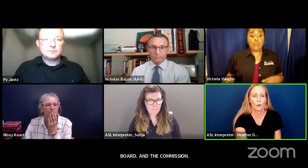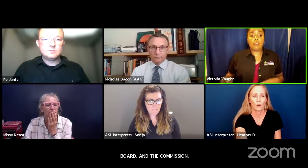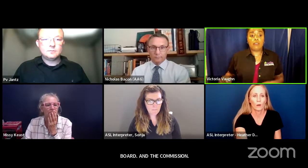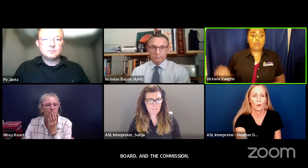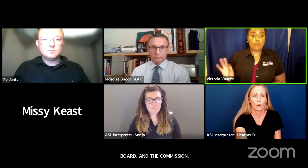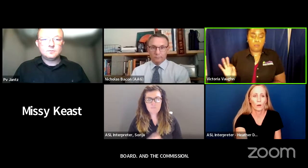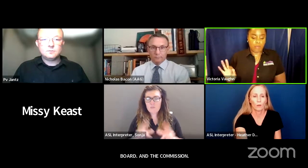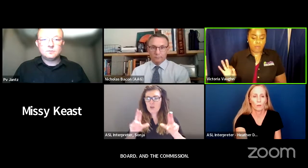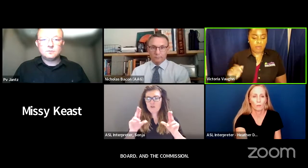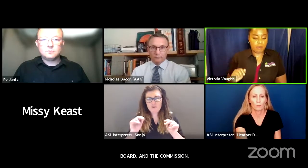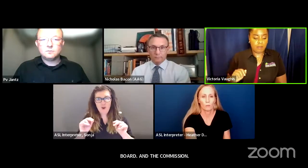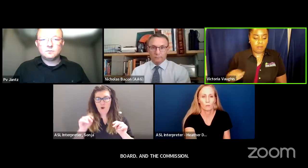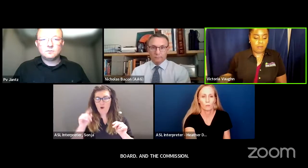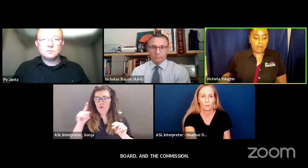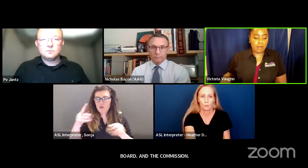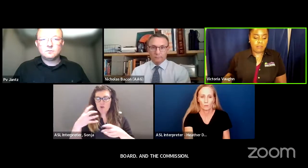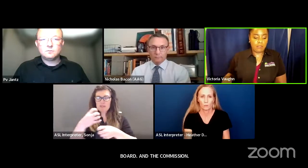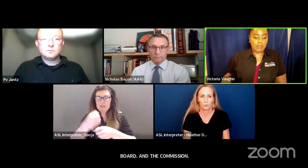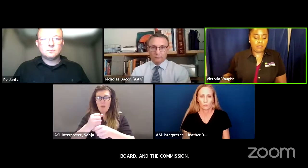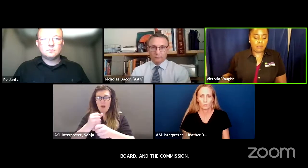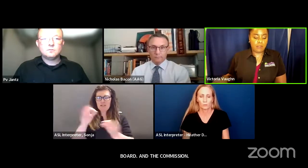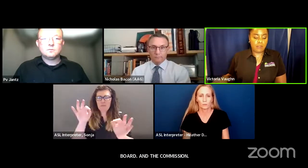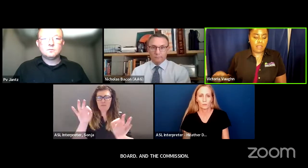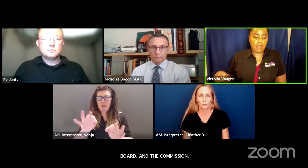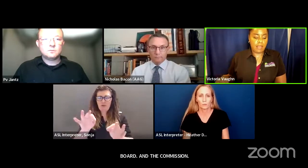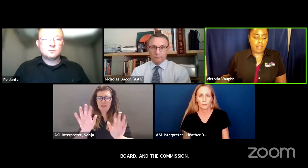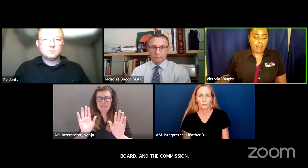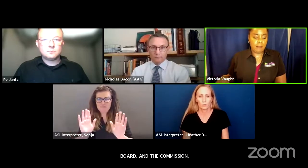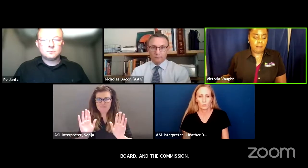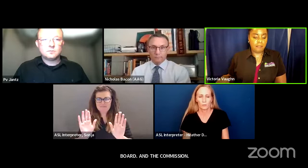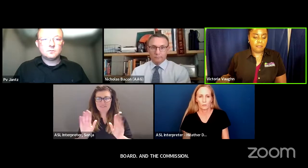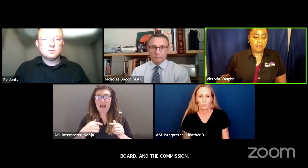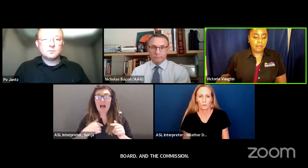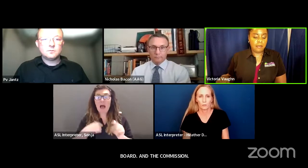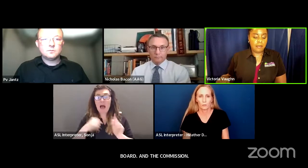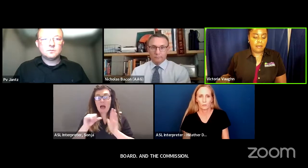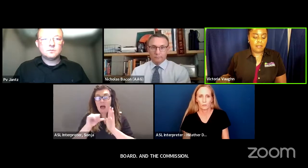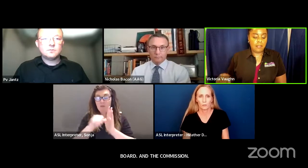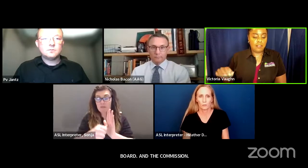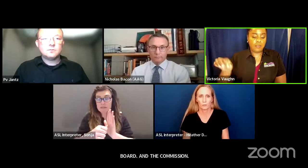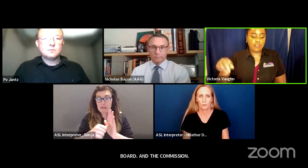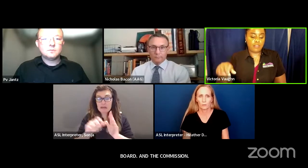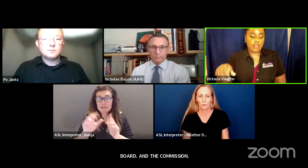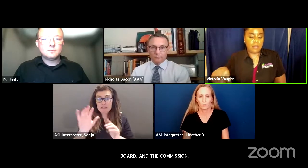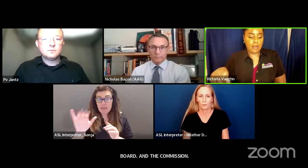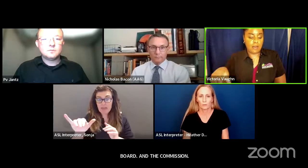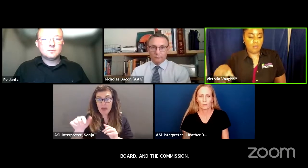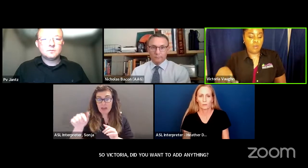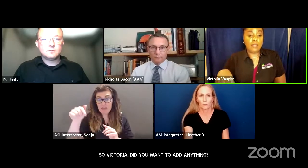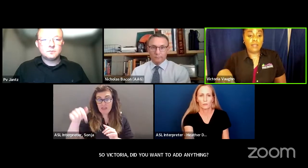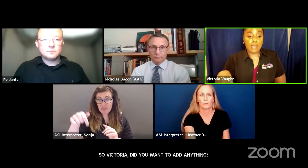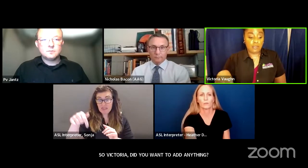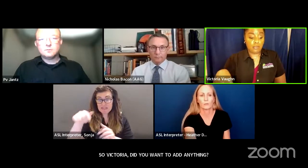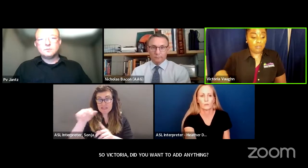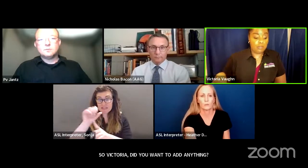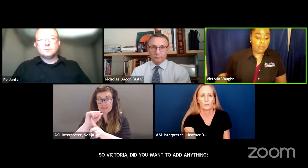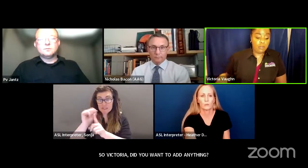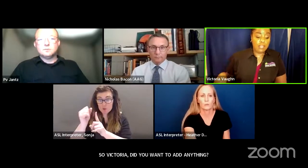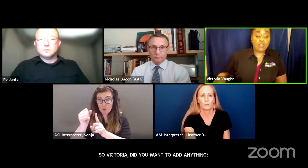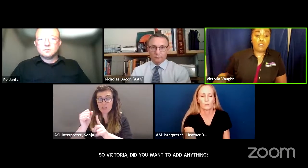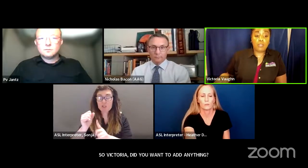No, you covered it really well. So just to reiterate that the situation was